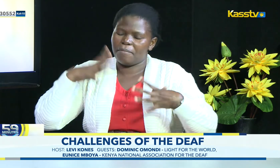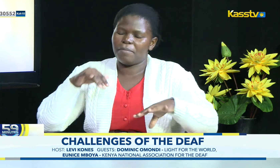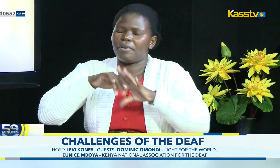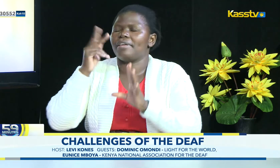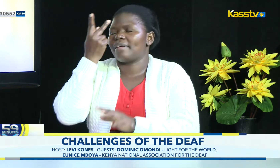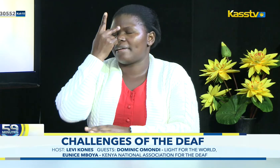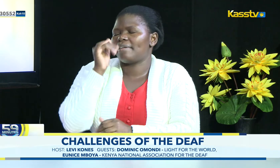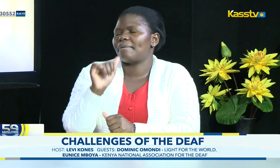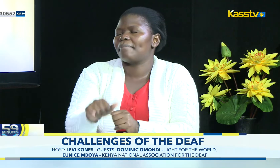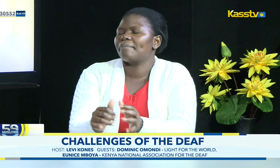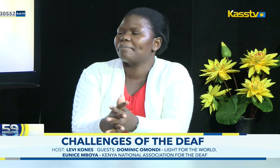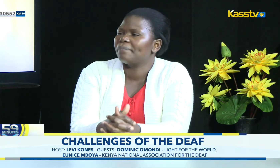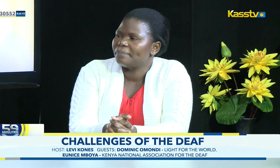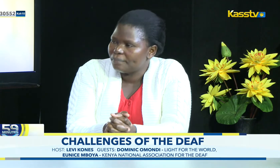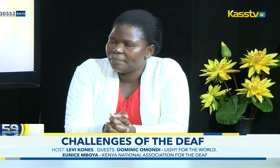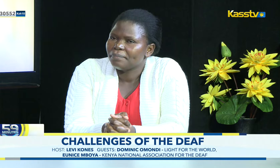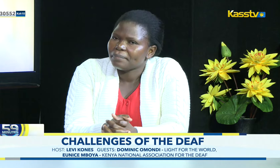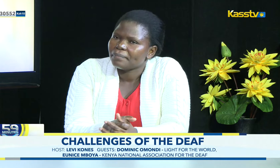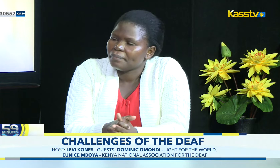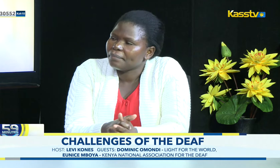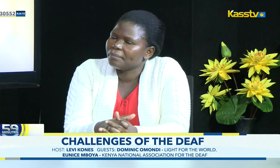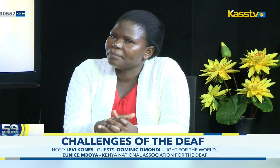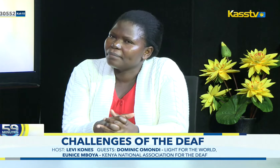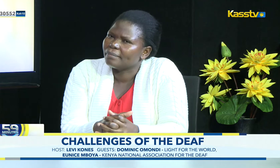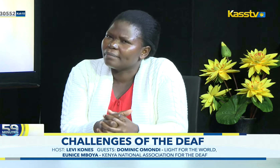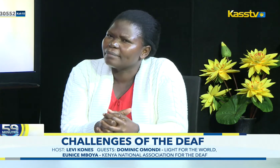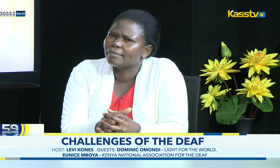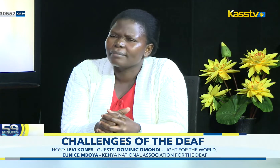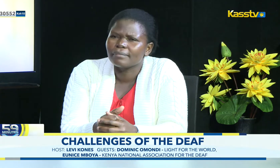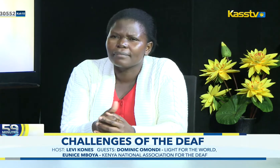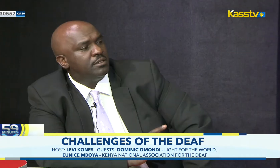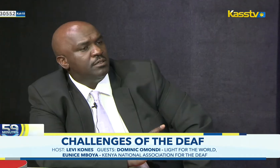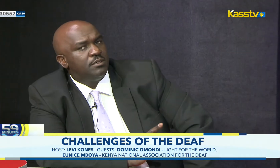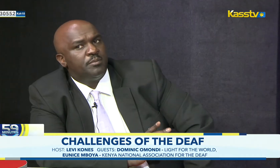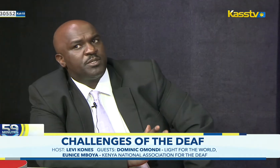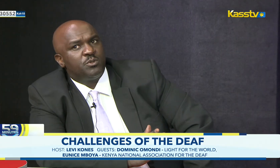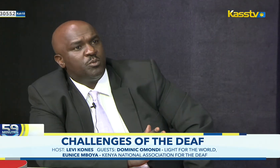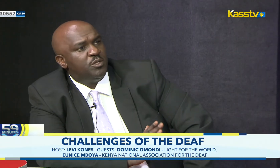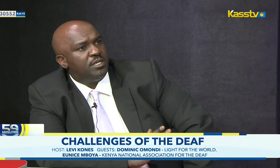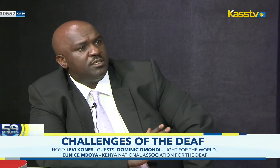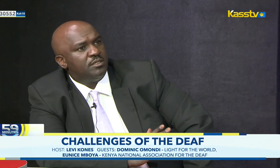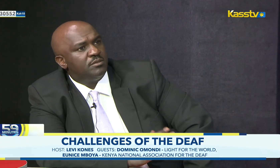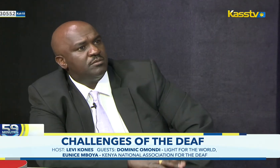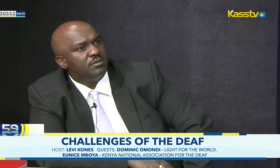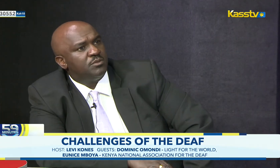improving the lives of deaf persons in Kenya. Yeah, I'm wondering, would it be nice if you went to a hospital and the person communicating to